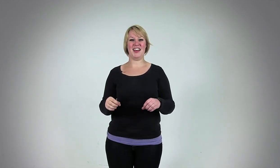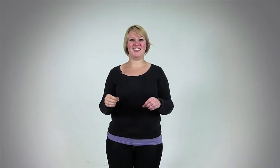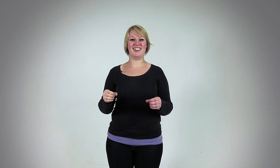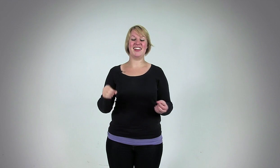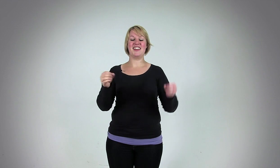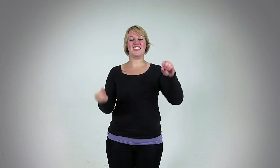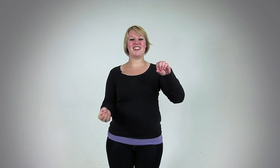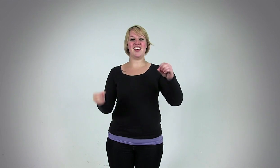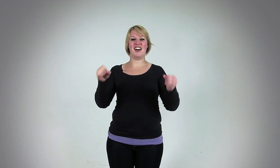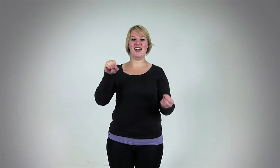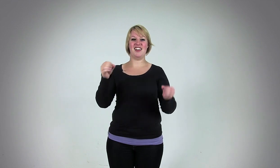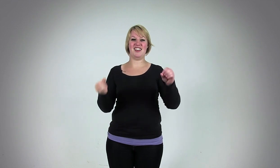go. Car.